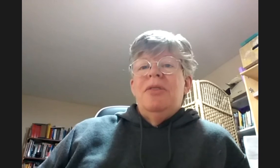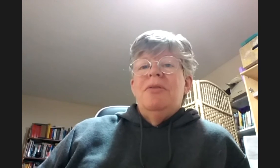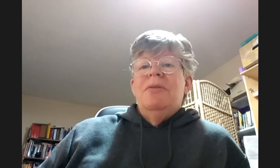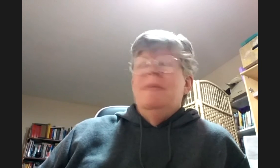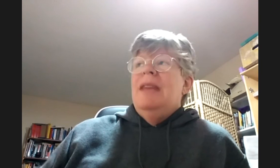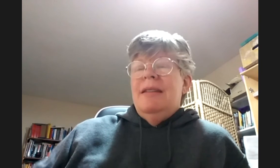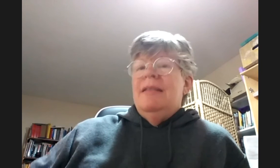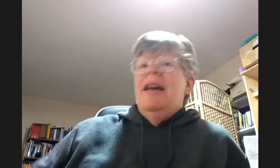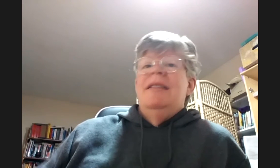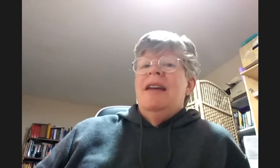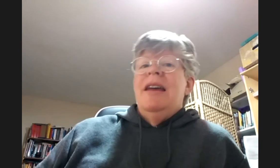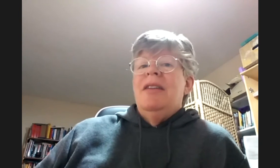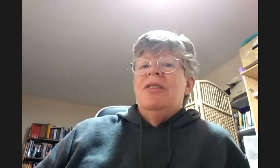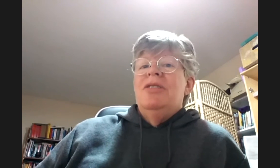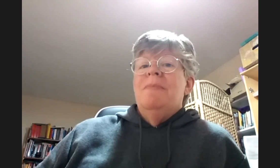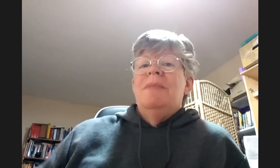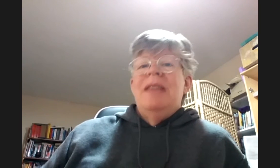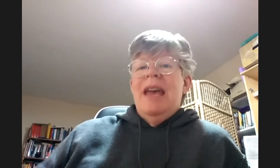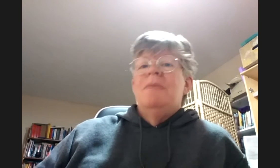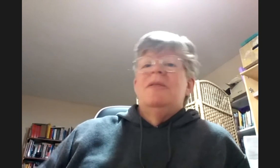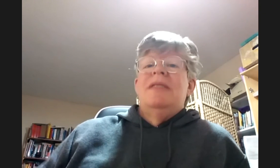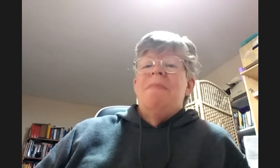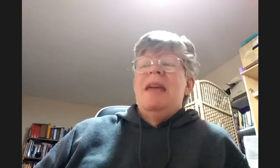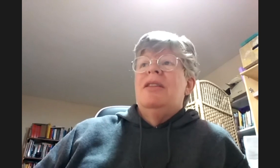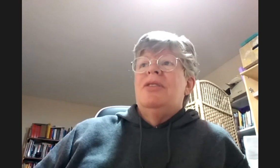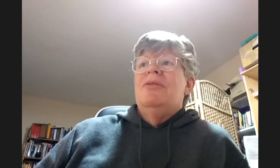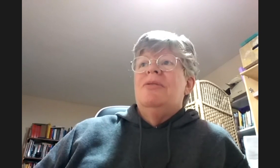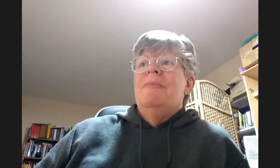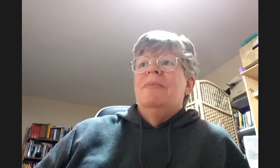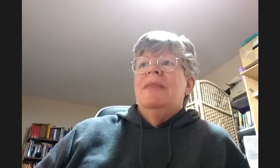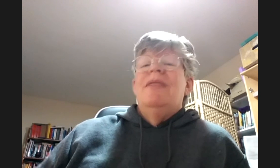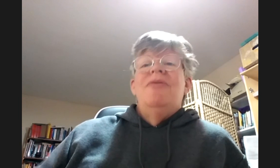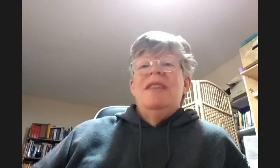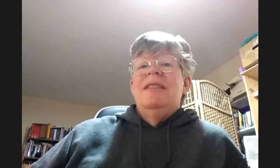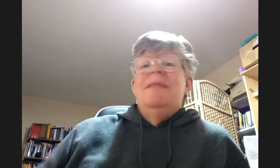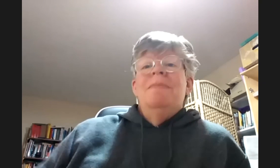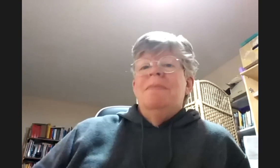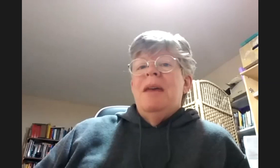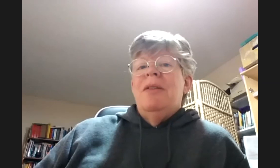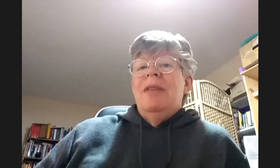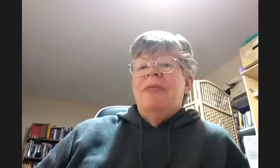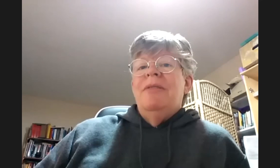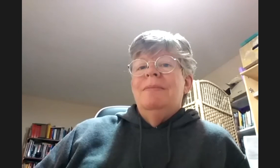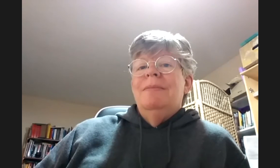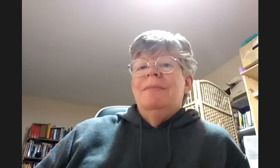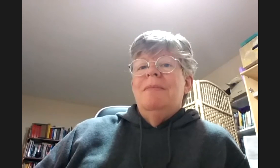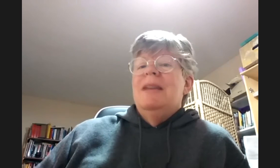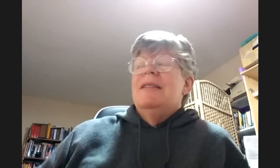through, and that does not deny the hardship, but the animals that made it through feasted better than ever, because out